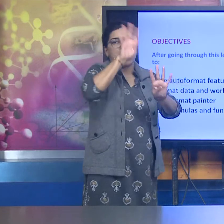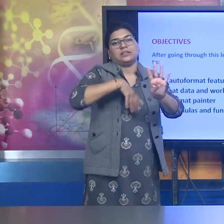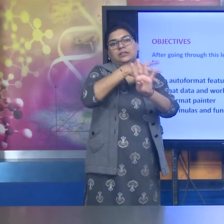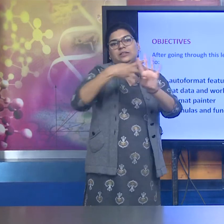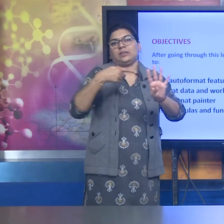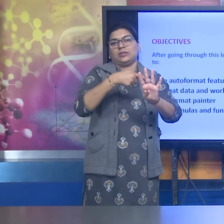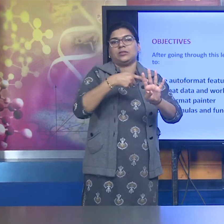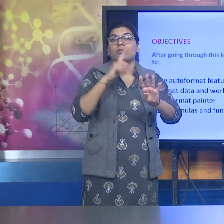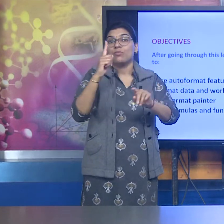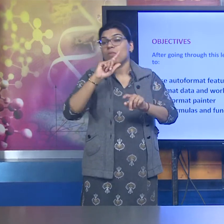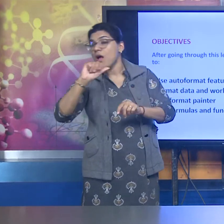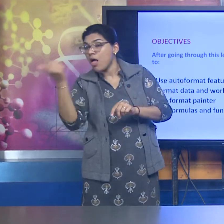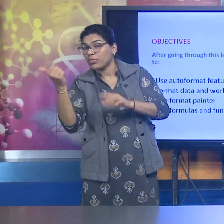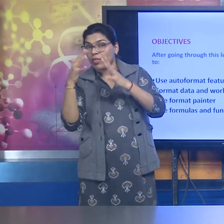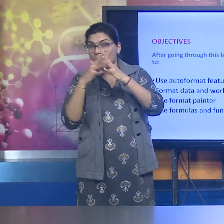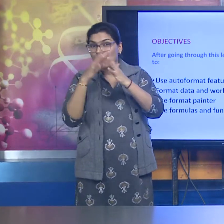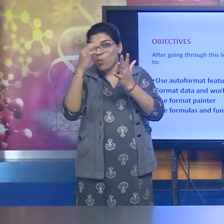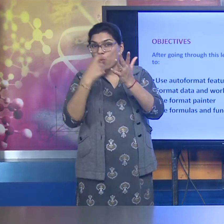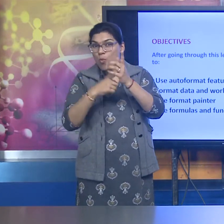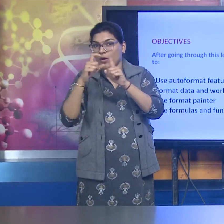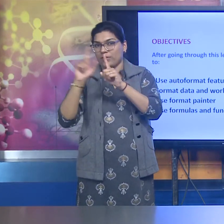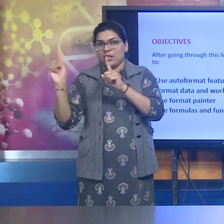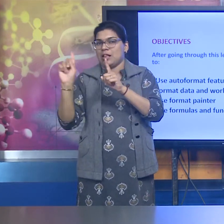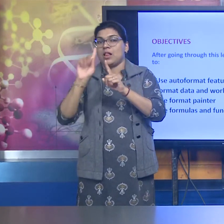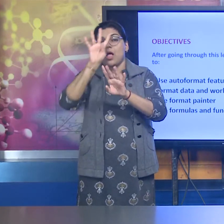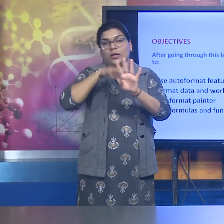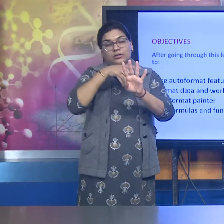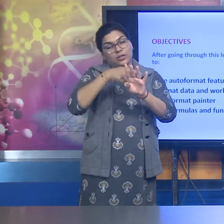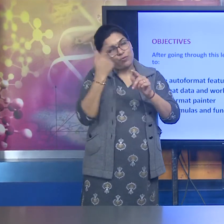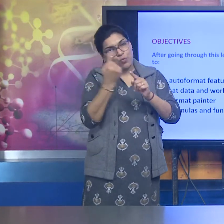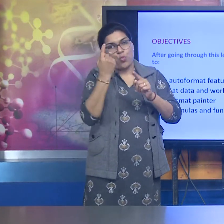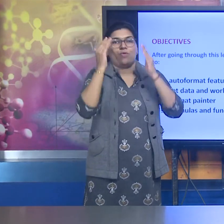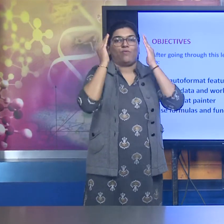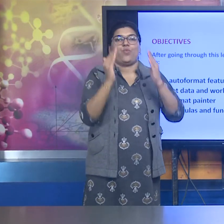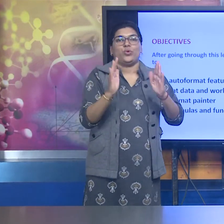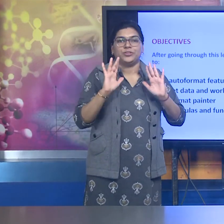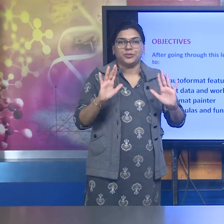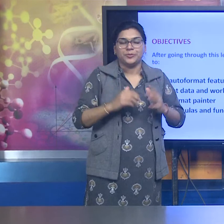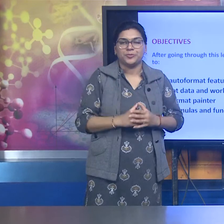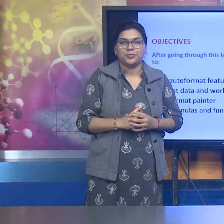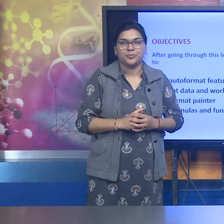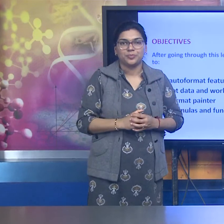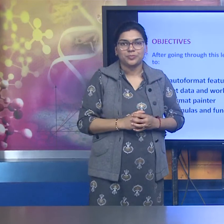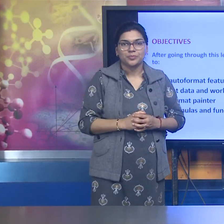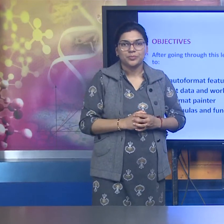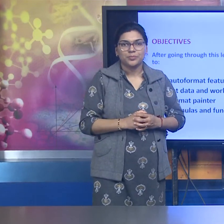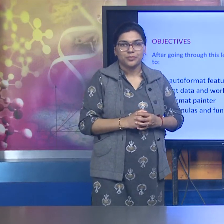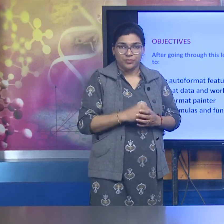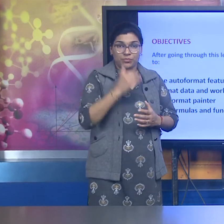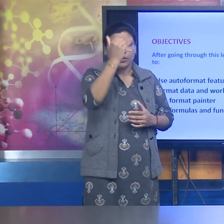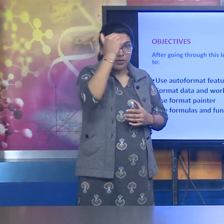How you can save all your data and use that in the